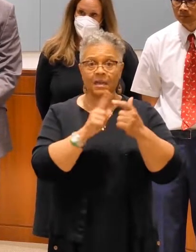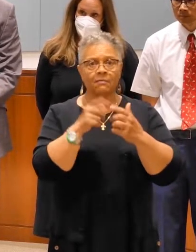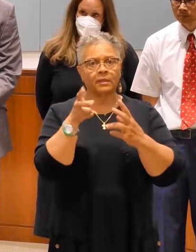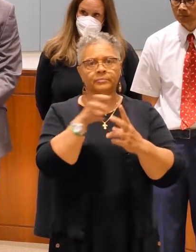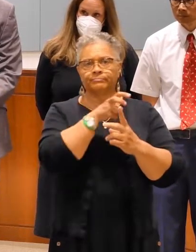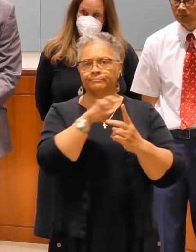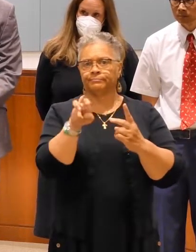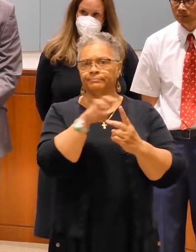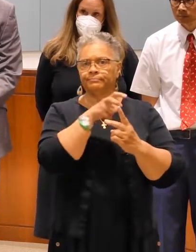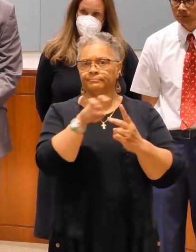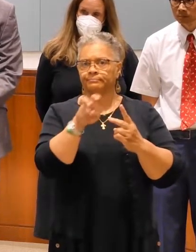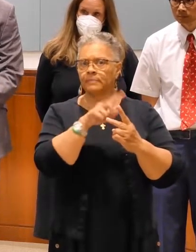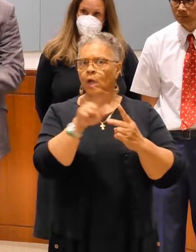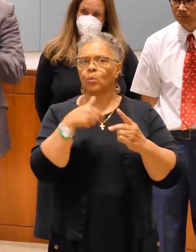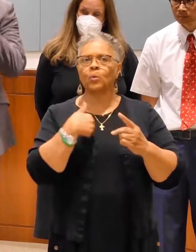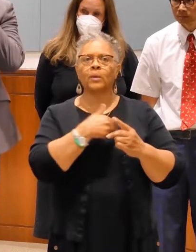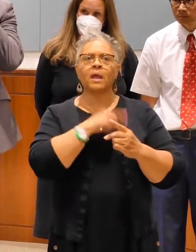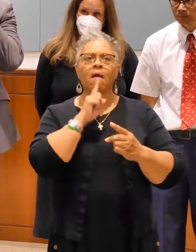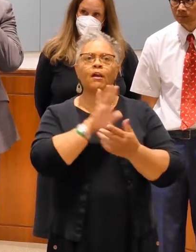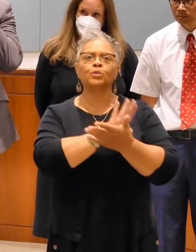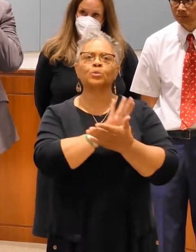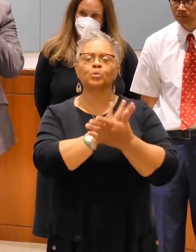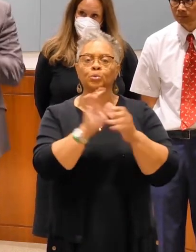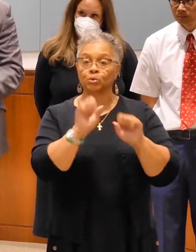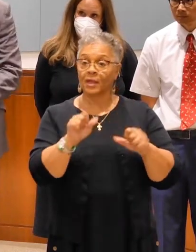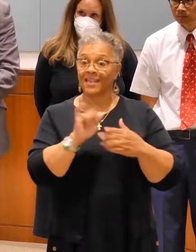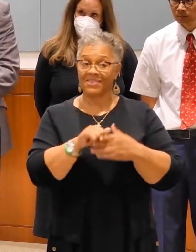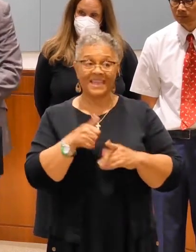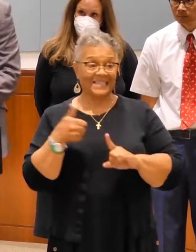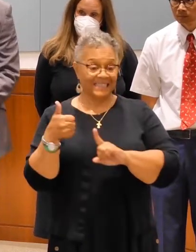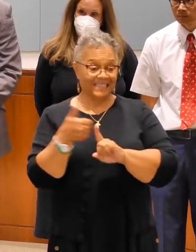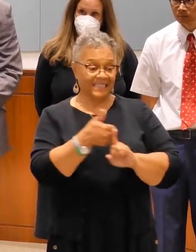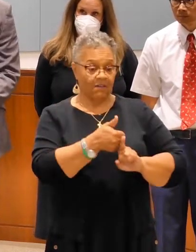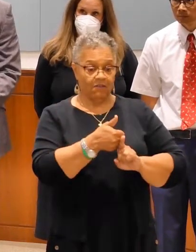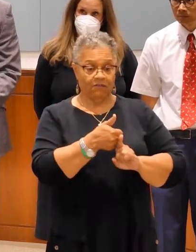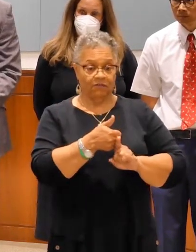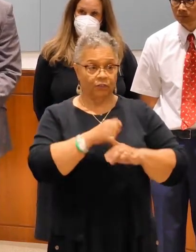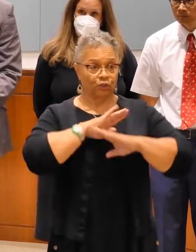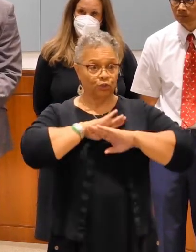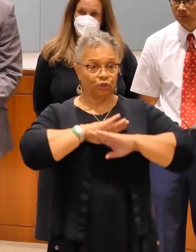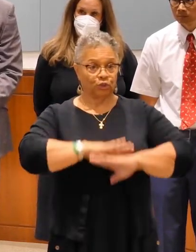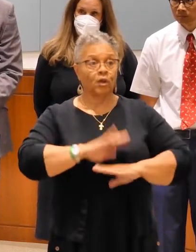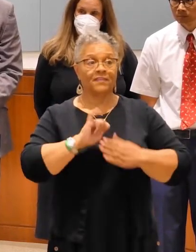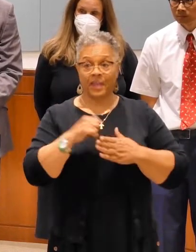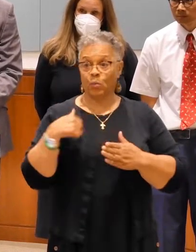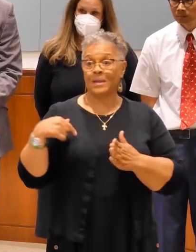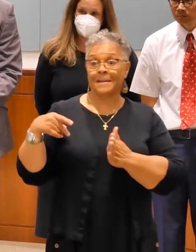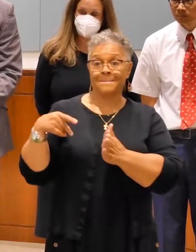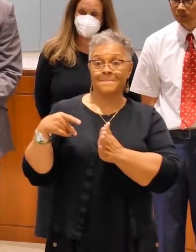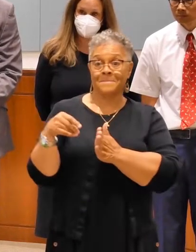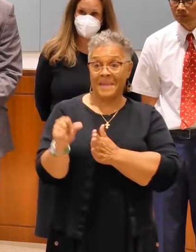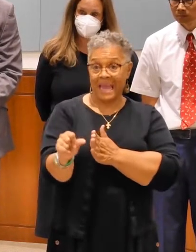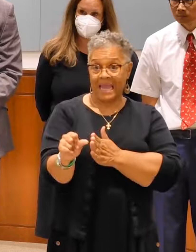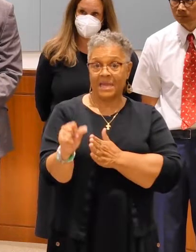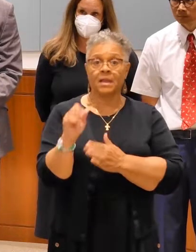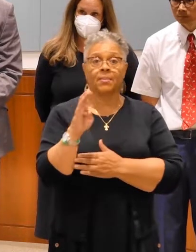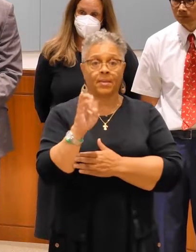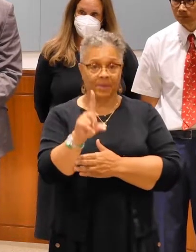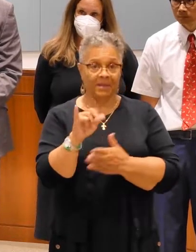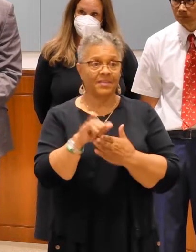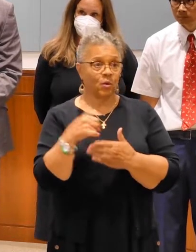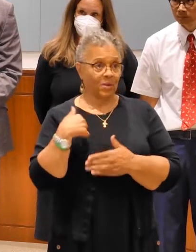know when we are a school system that is self-insured, that we pay the bills, that we have